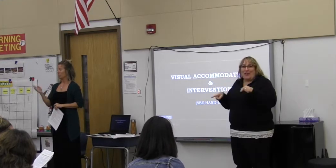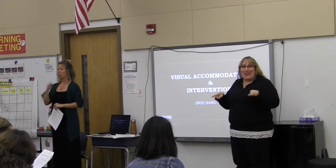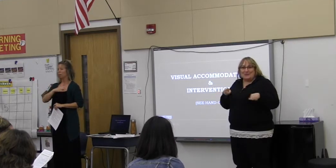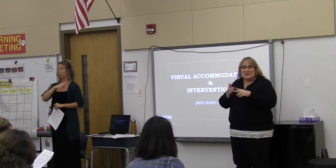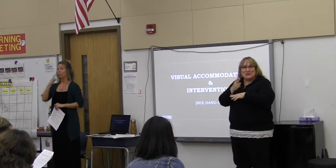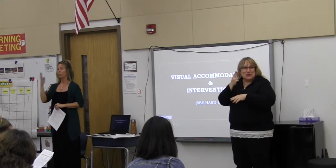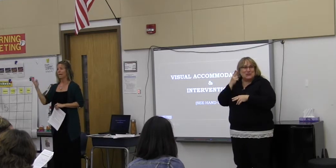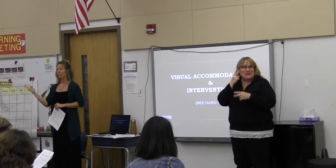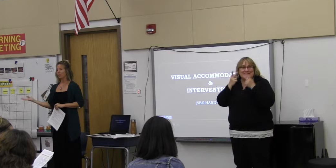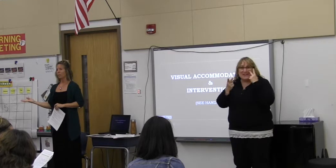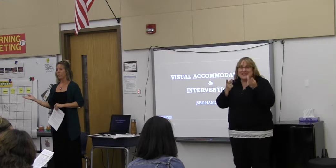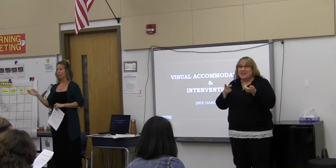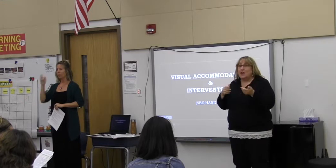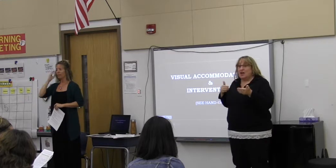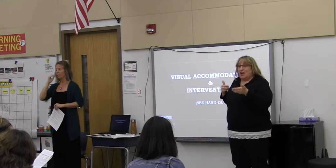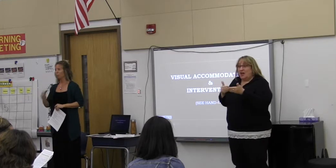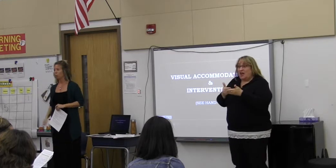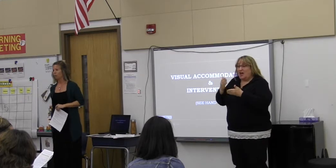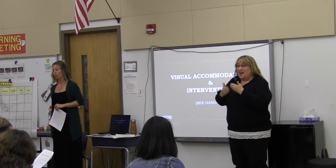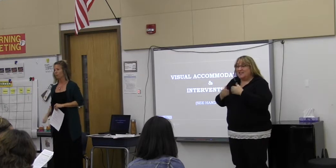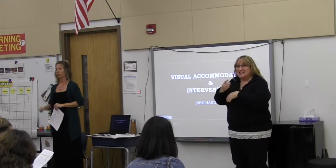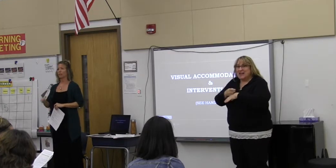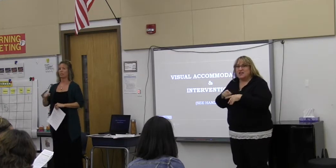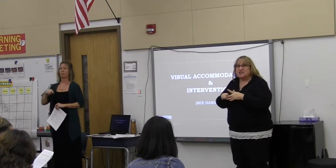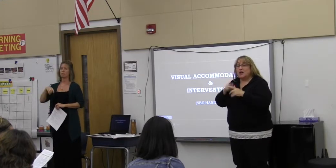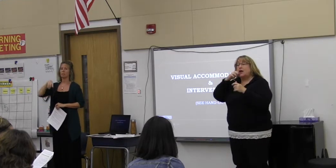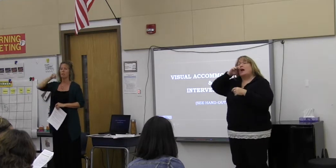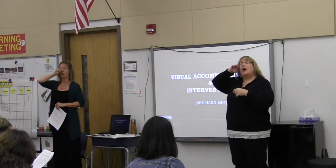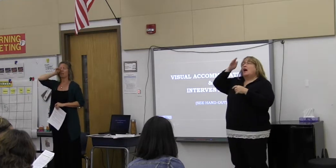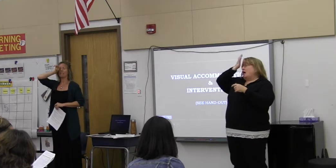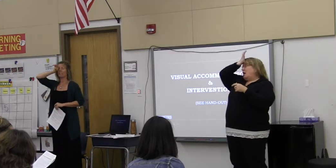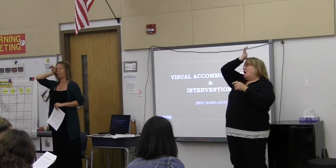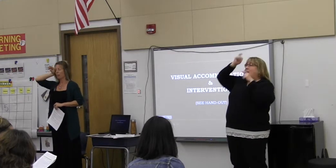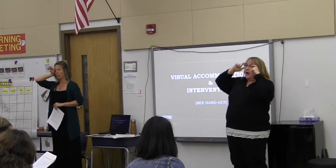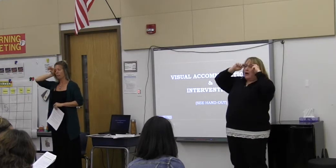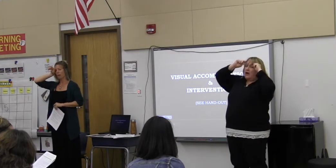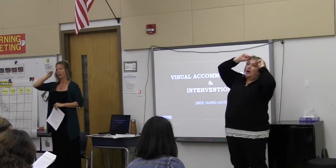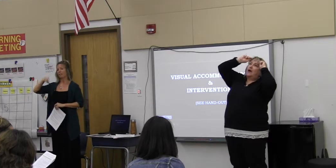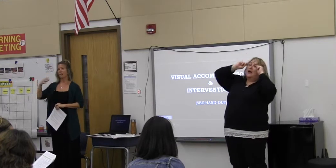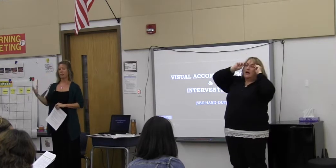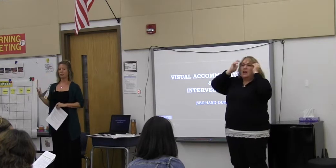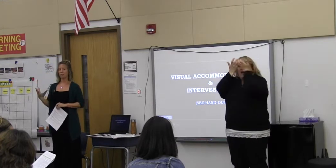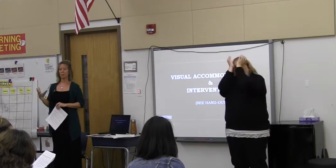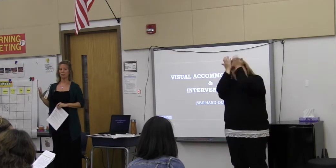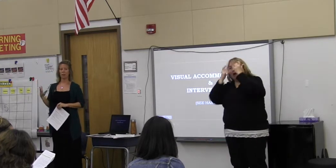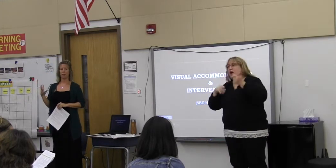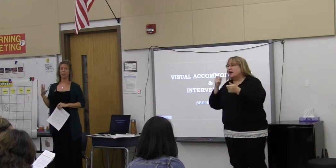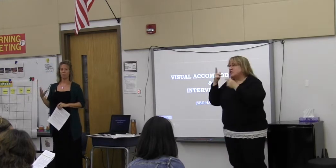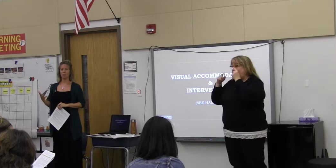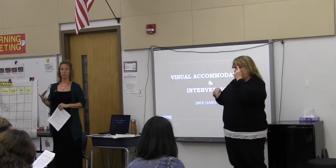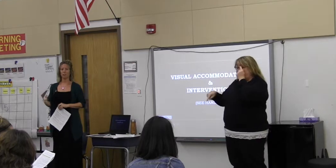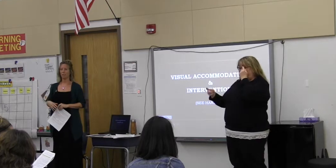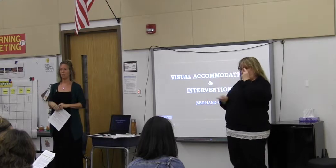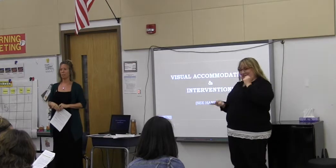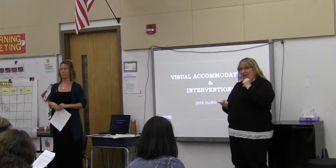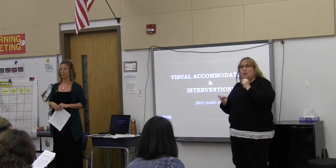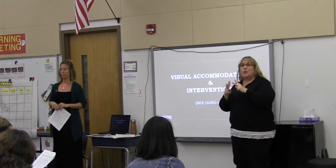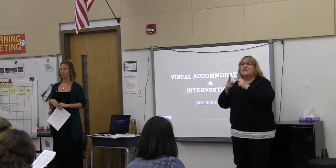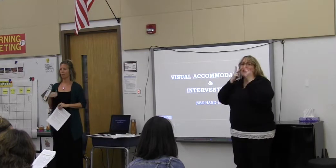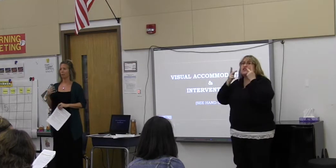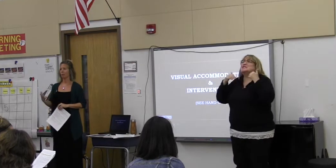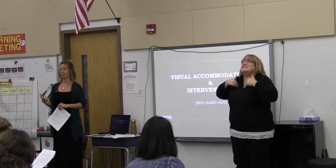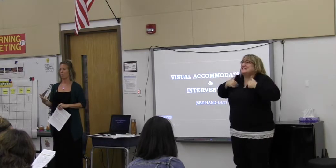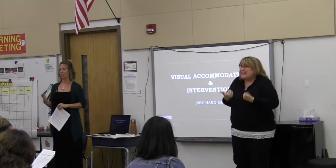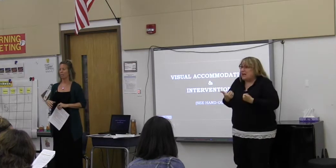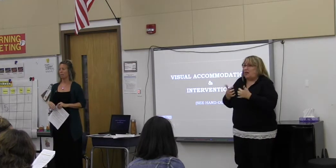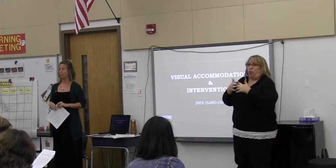like Jazz was saying, towards the end of the day, when they start pulling off their glasses, when they start rubbing their eyes, understand that they're going to be visually fatigued and they're going